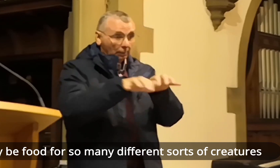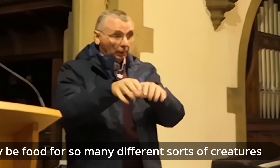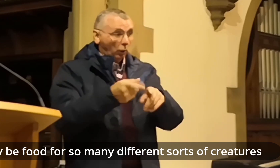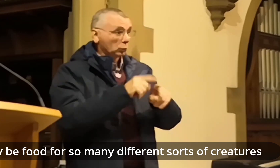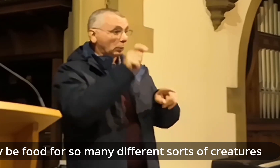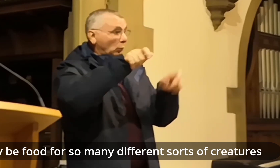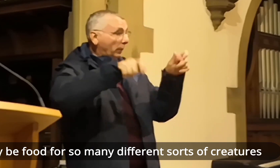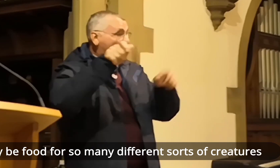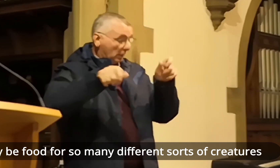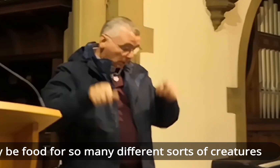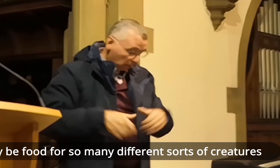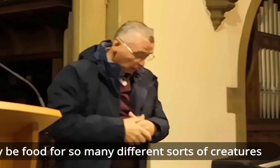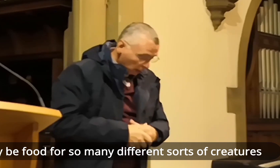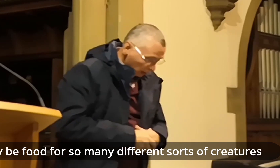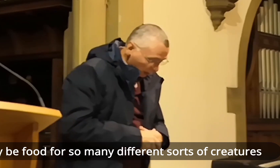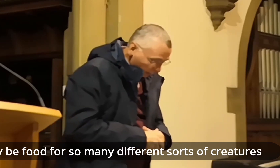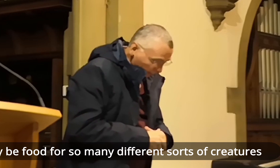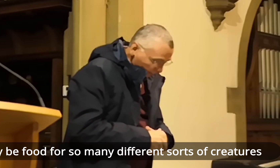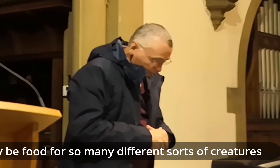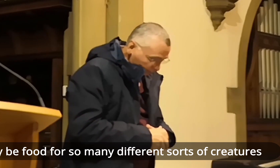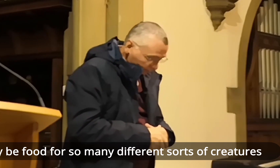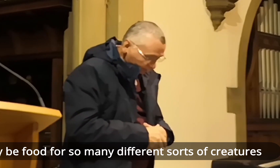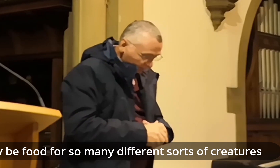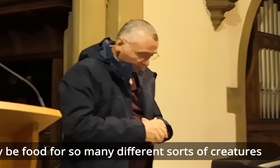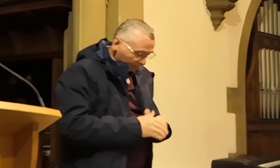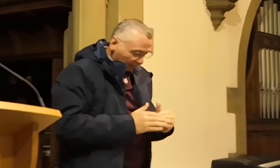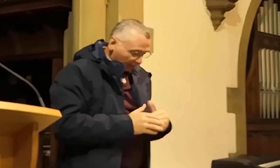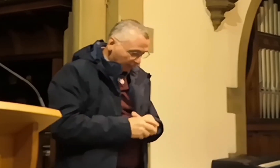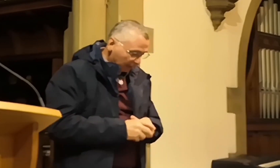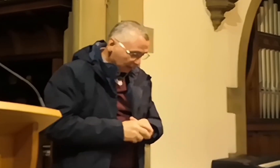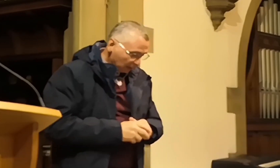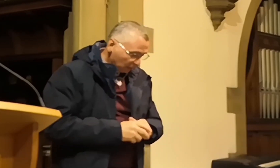be food for the so many different sorts of creatures.